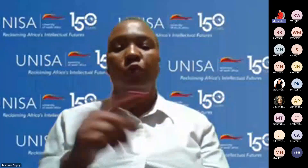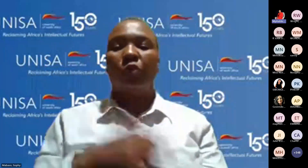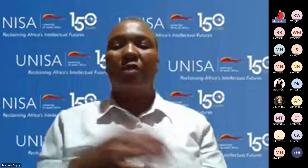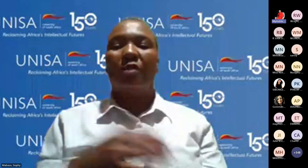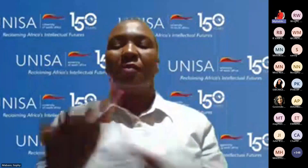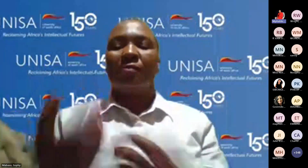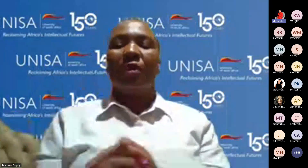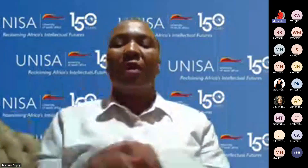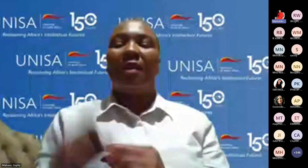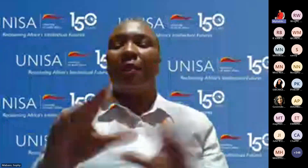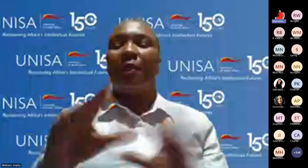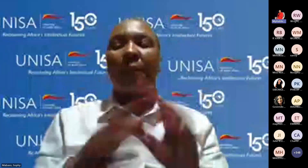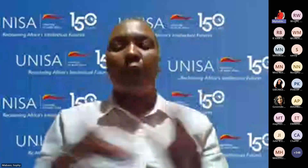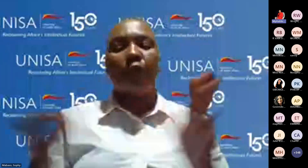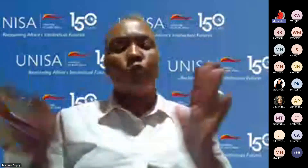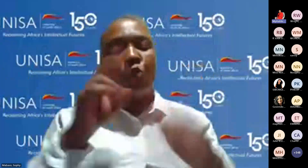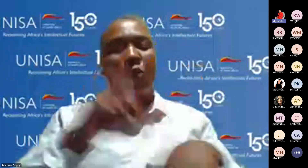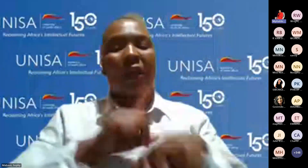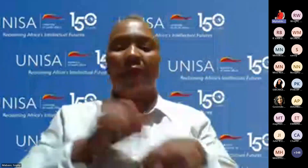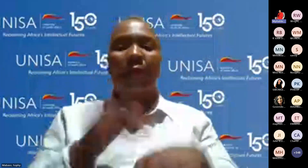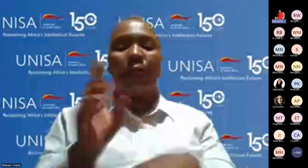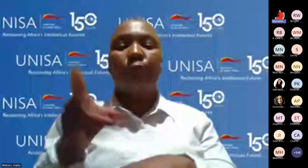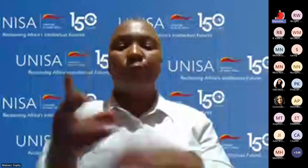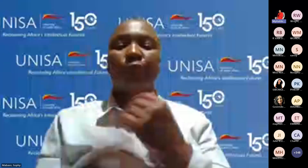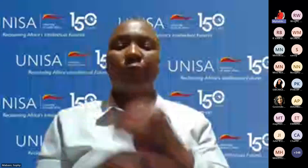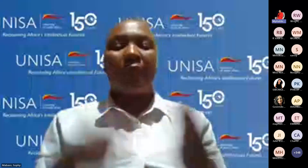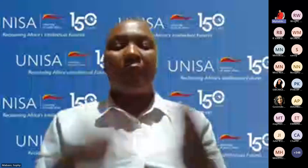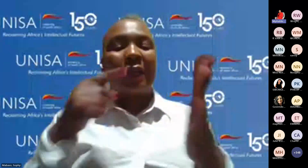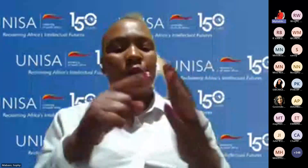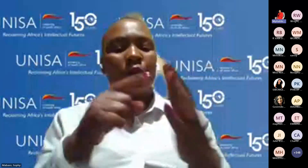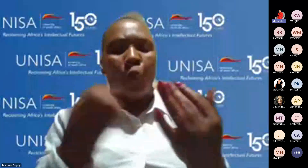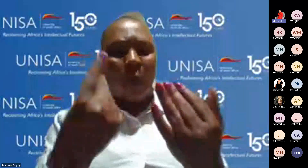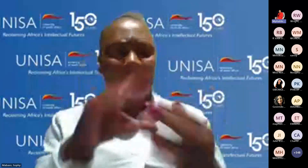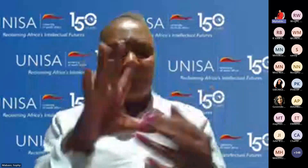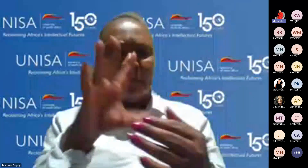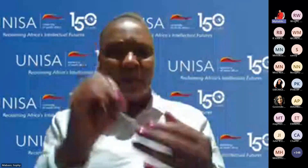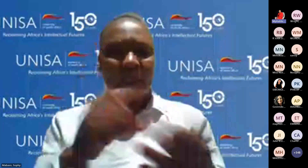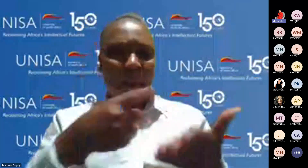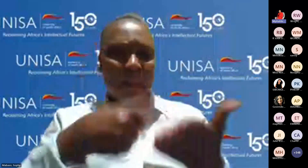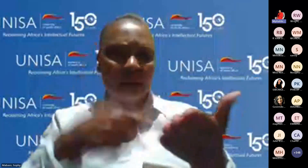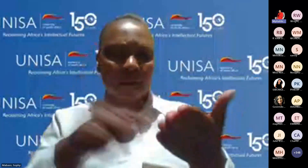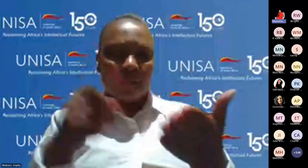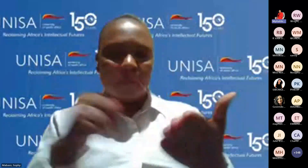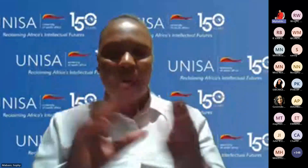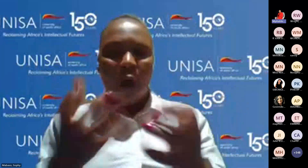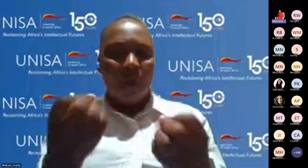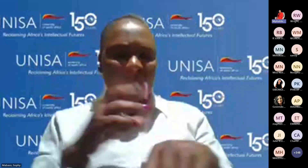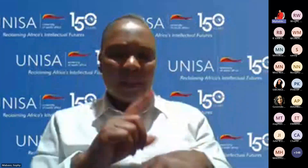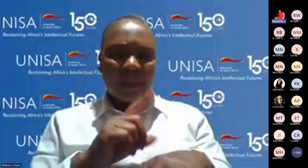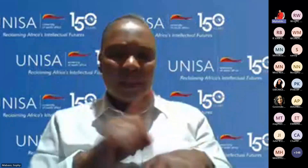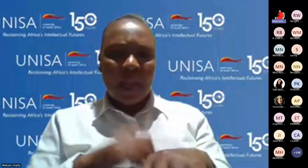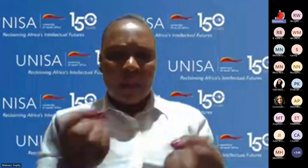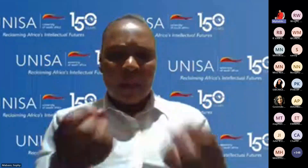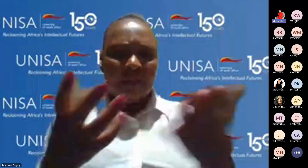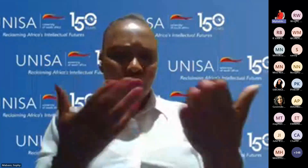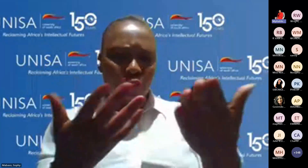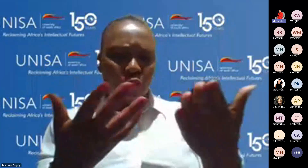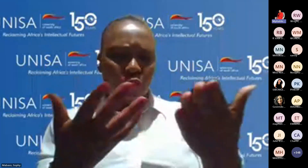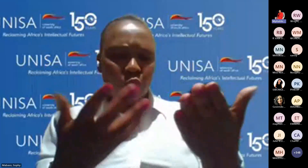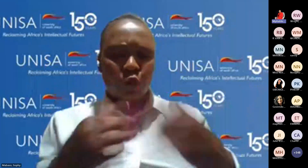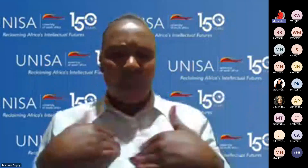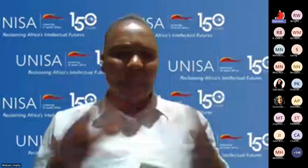ease. And then you look at the time as well. This one is 50 marks. How much time can I allocate? Should I